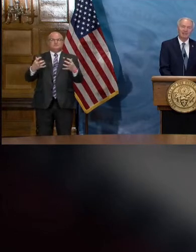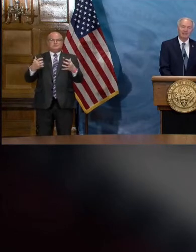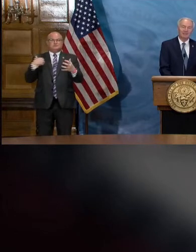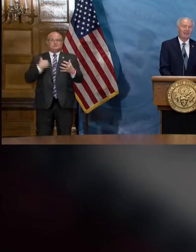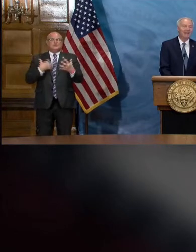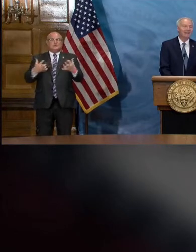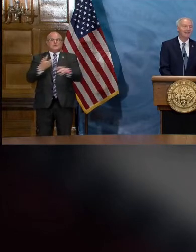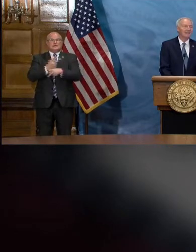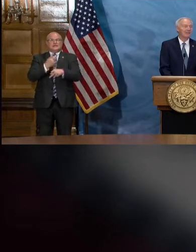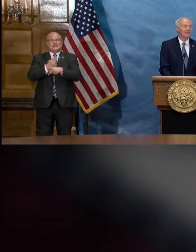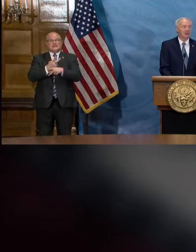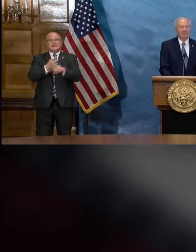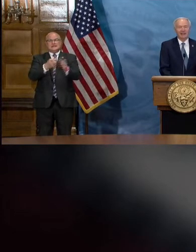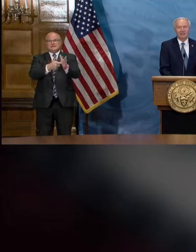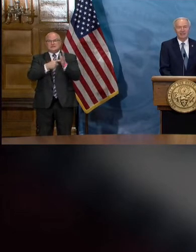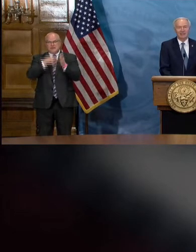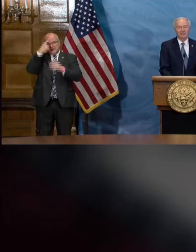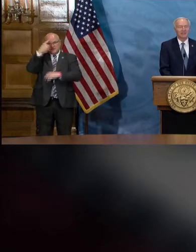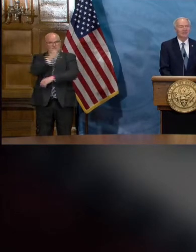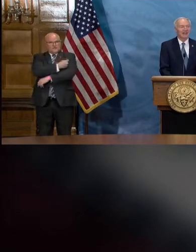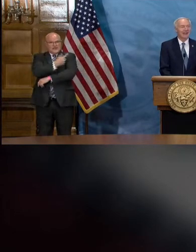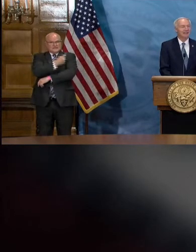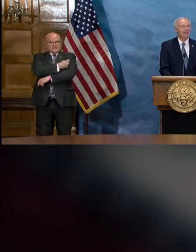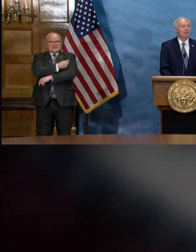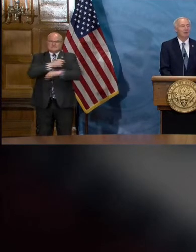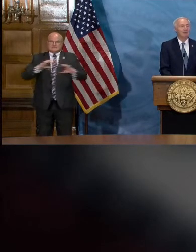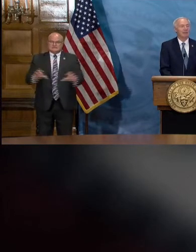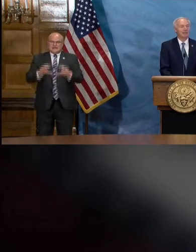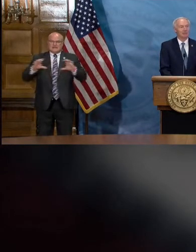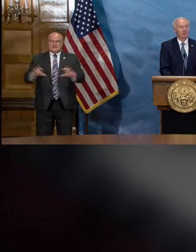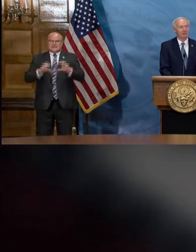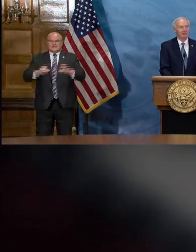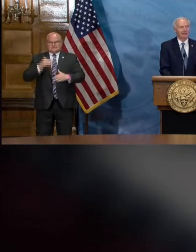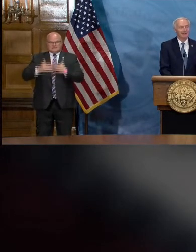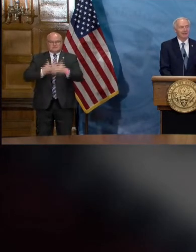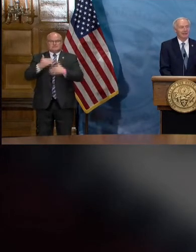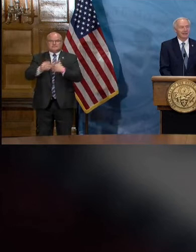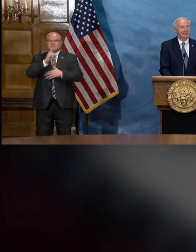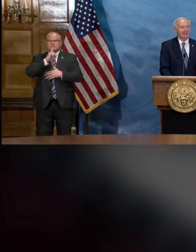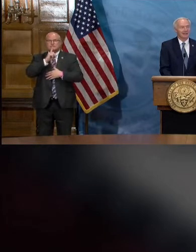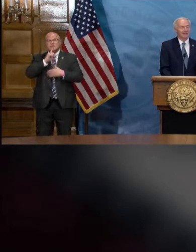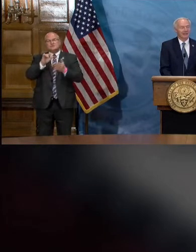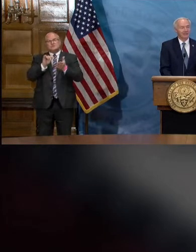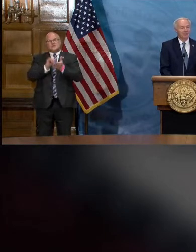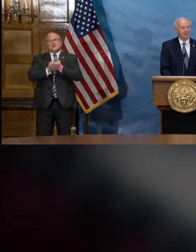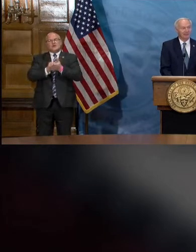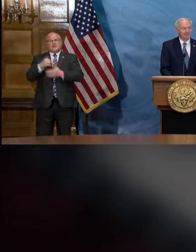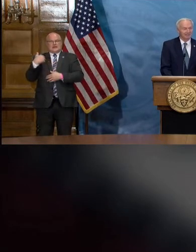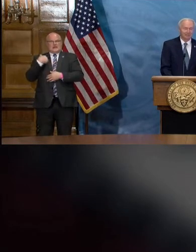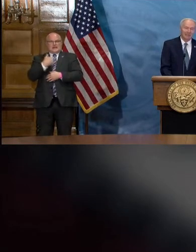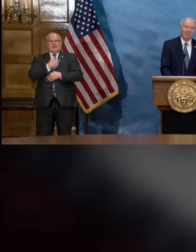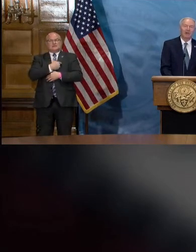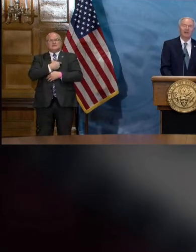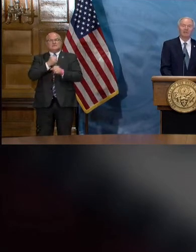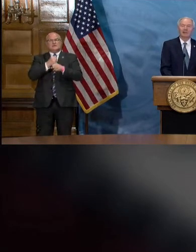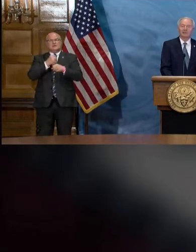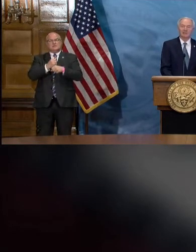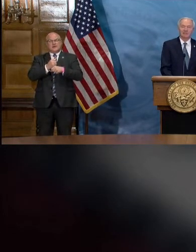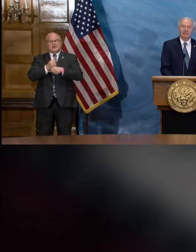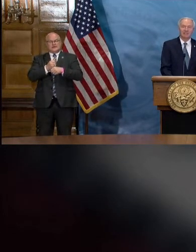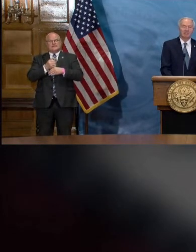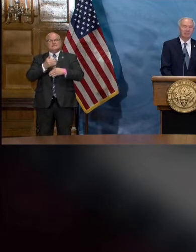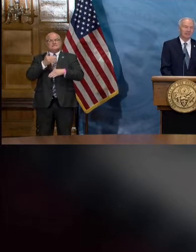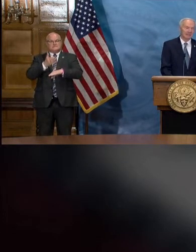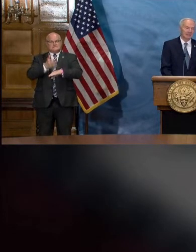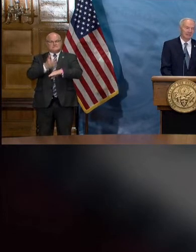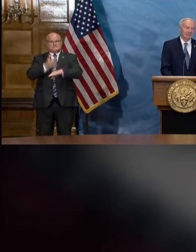keep the demand for our vaccinations active. We want to make sure that as we make progress in the